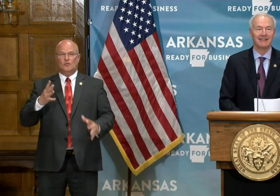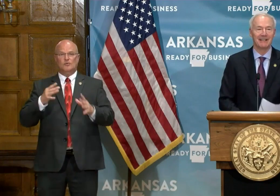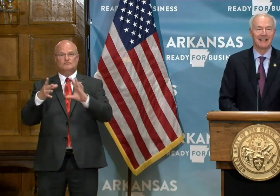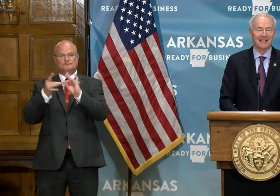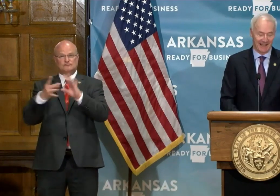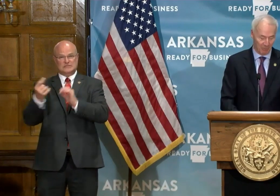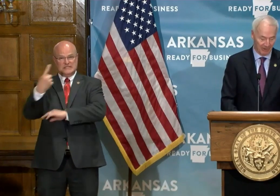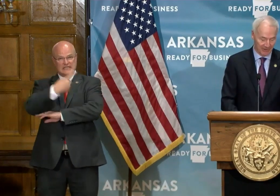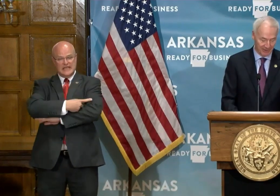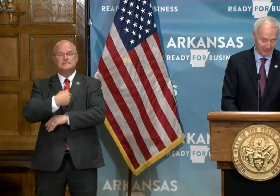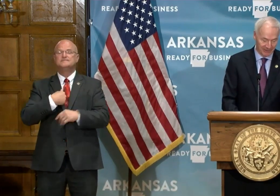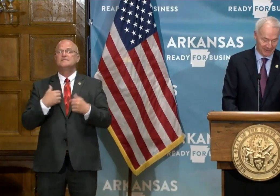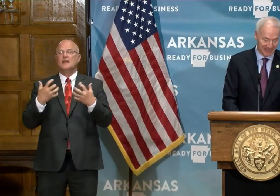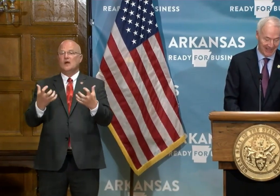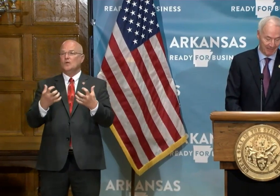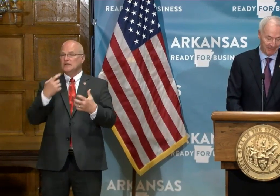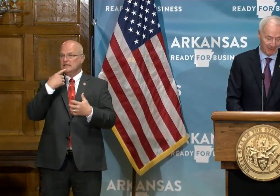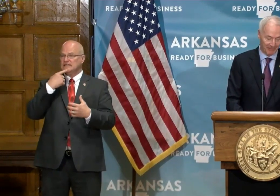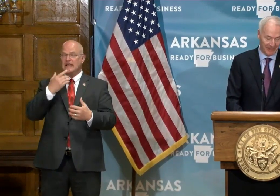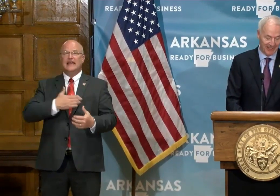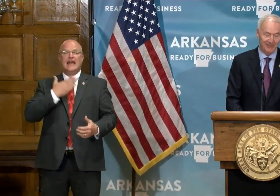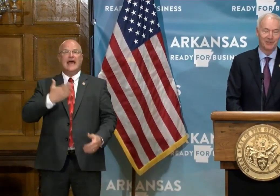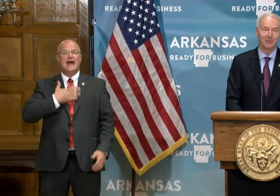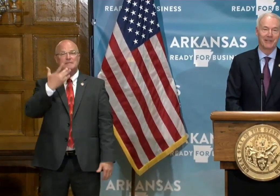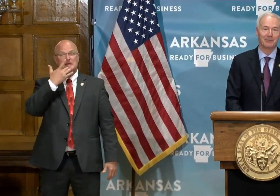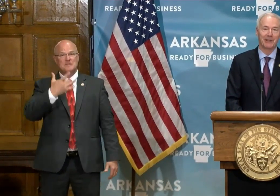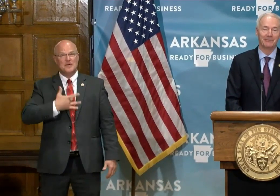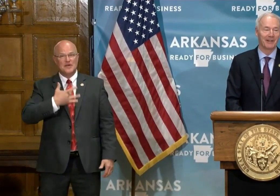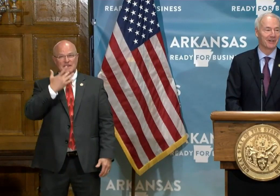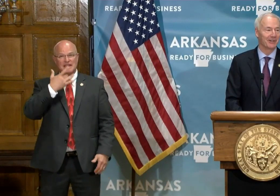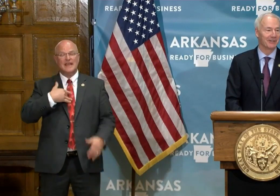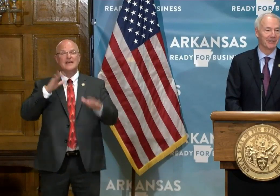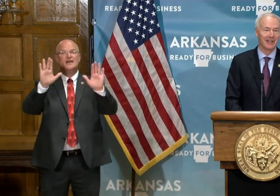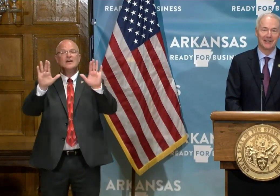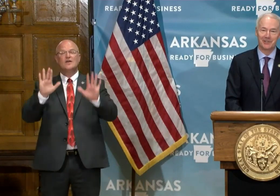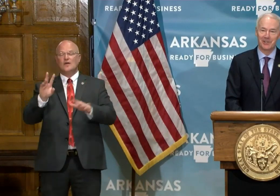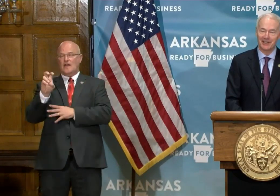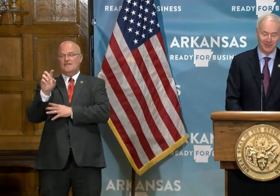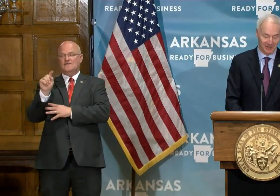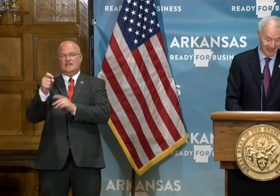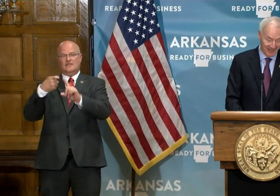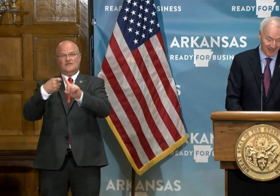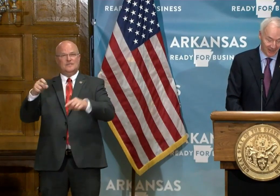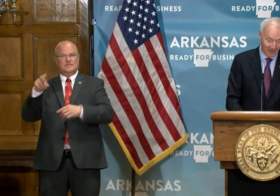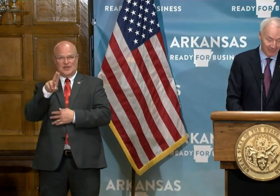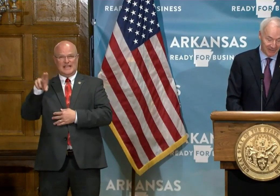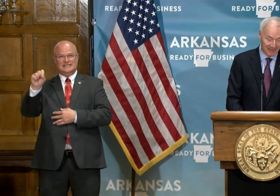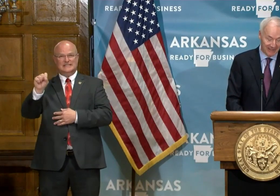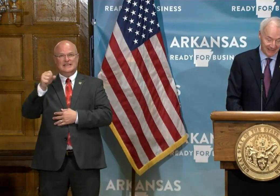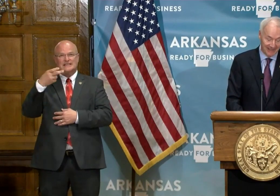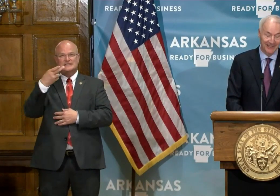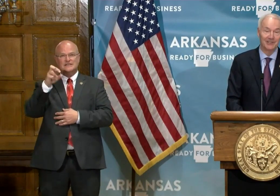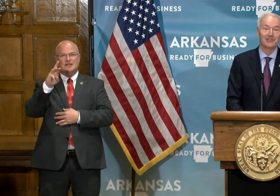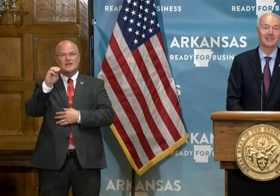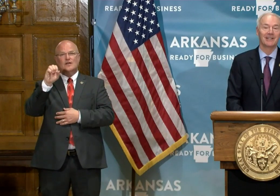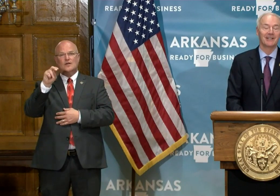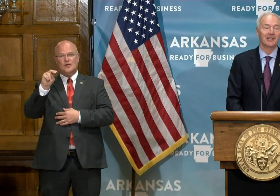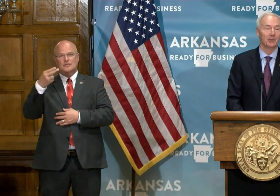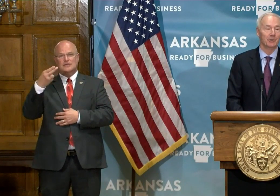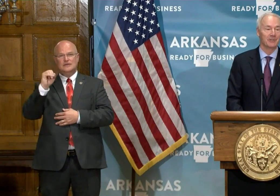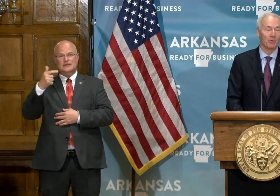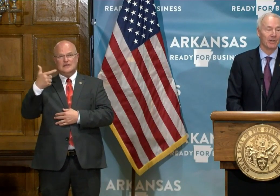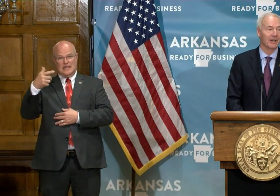briefing today, I wanted to say happy birthday to a great veteran of the United States, Herman